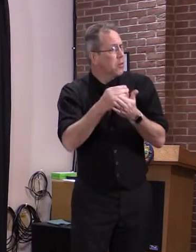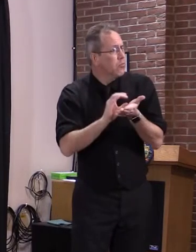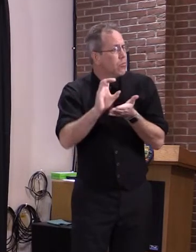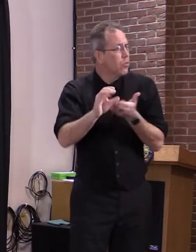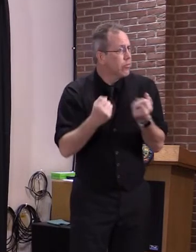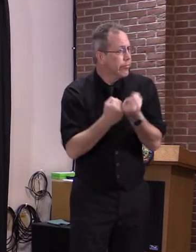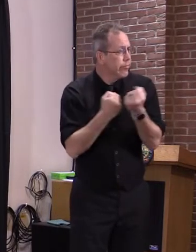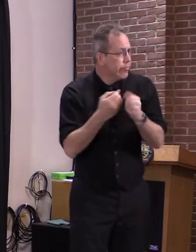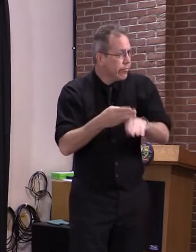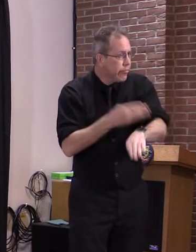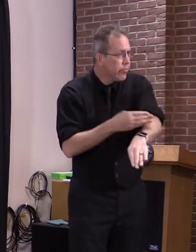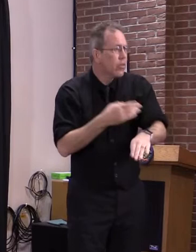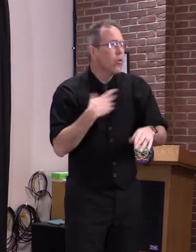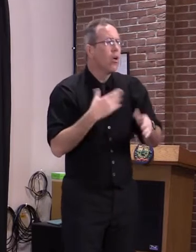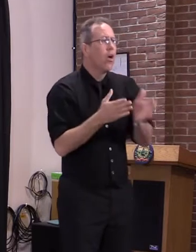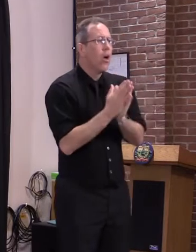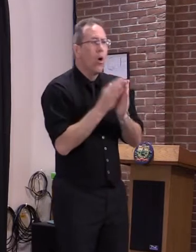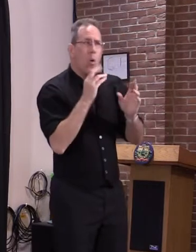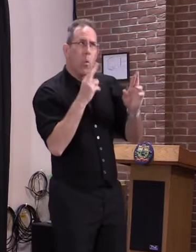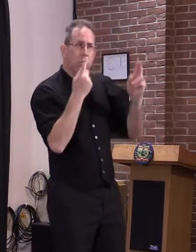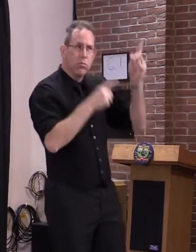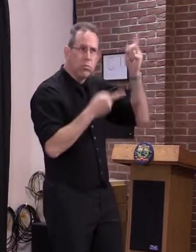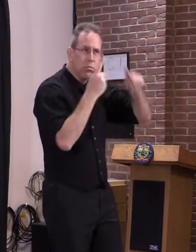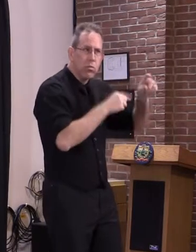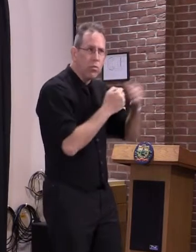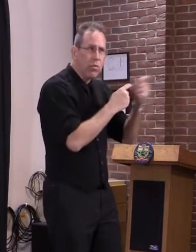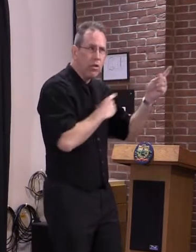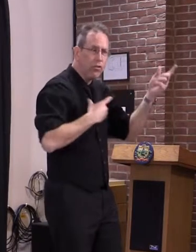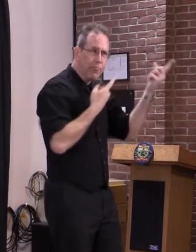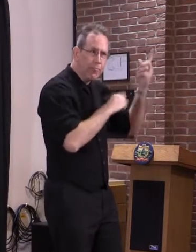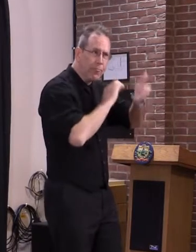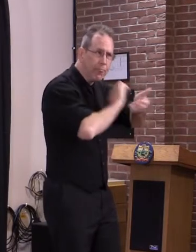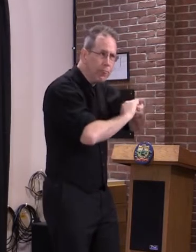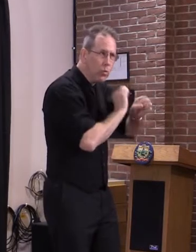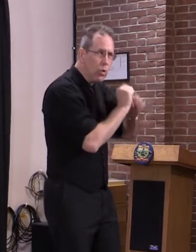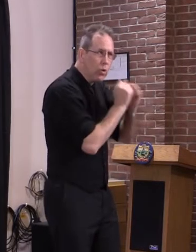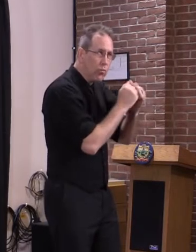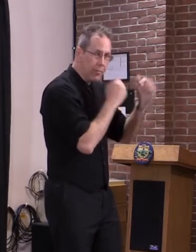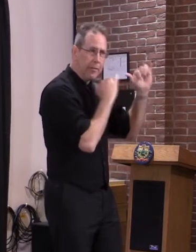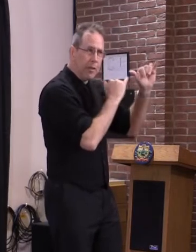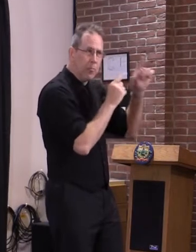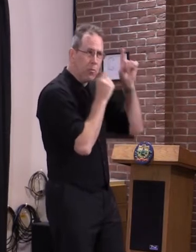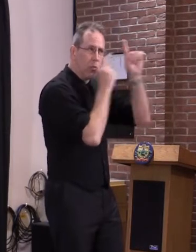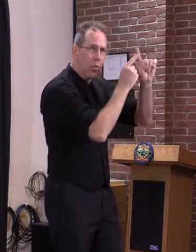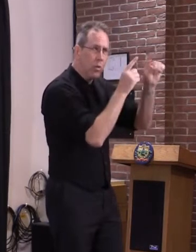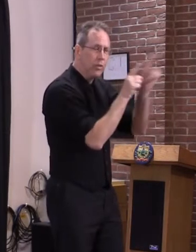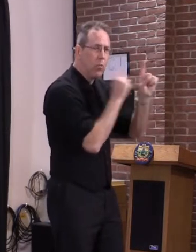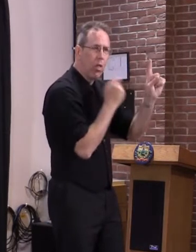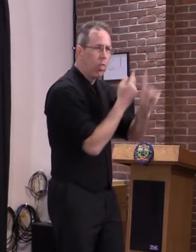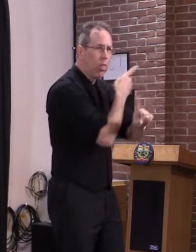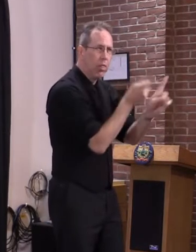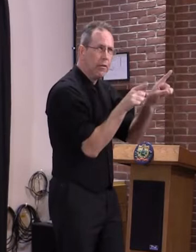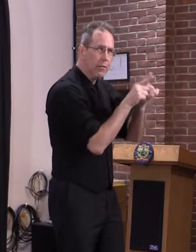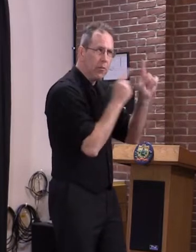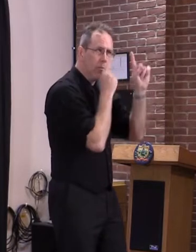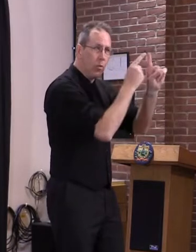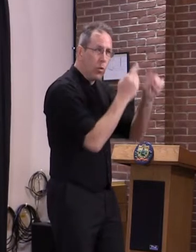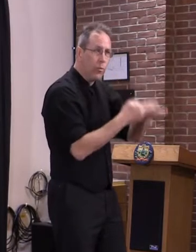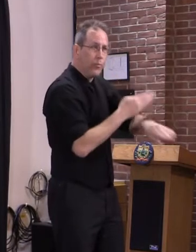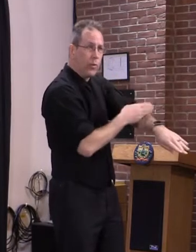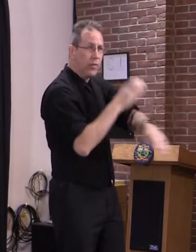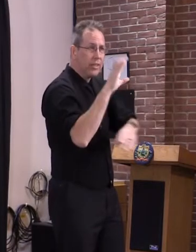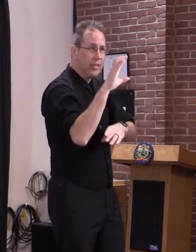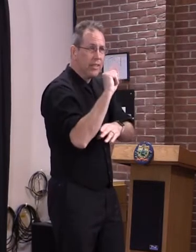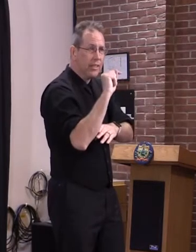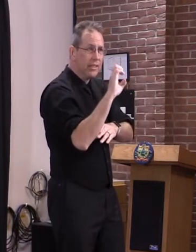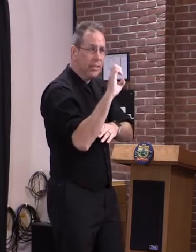to advance this common goal. To help support these deliberations and the collaboration with legislators,